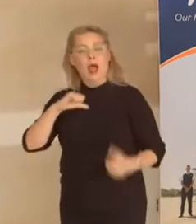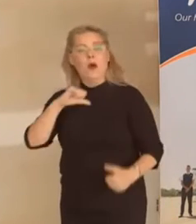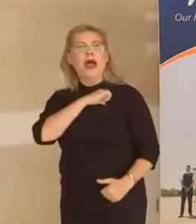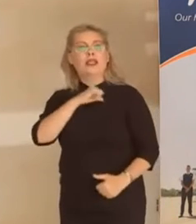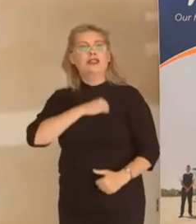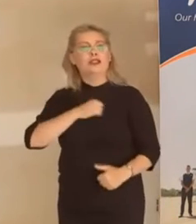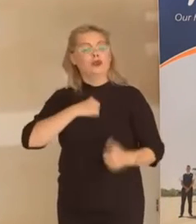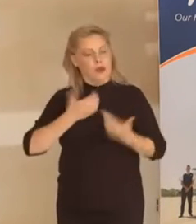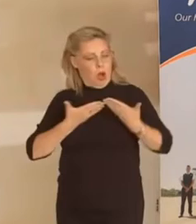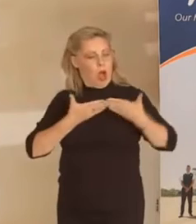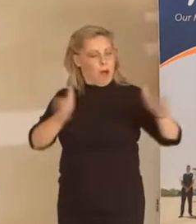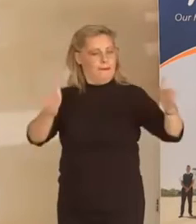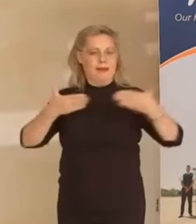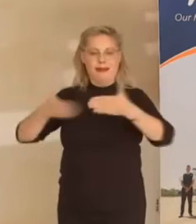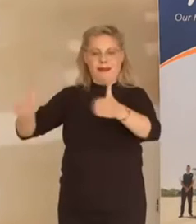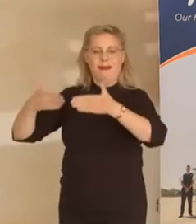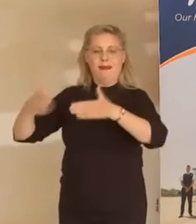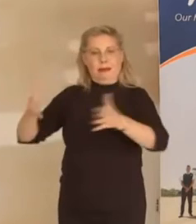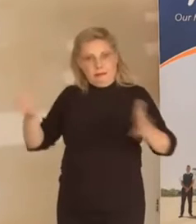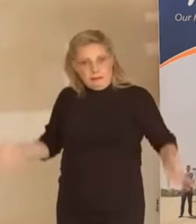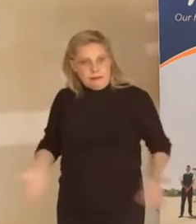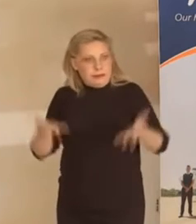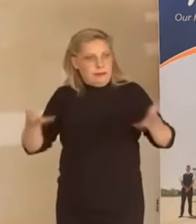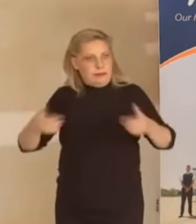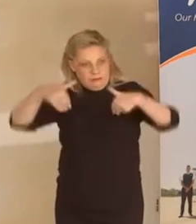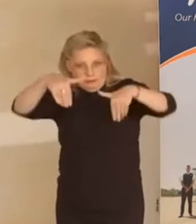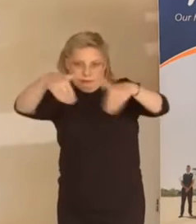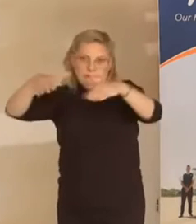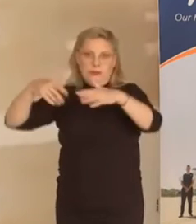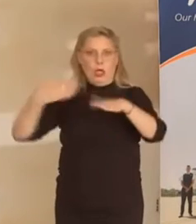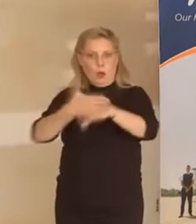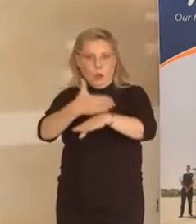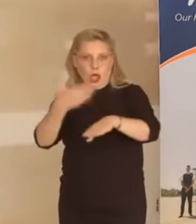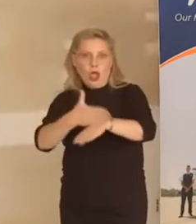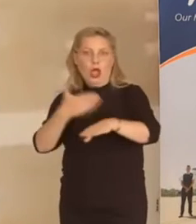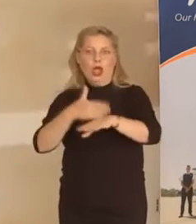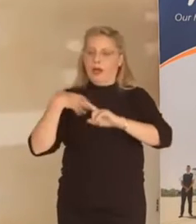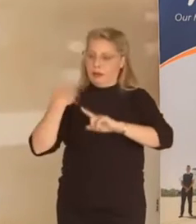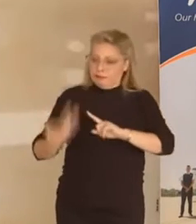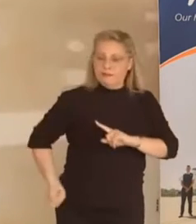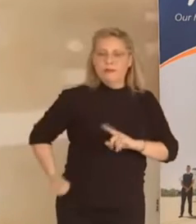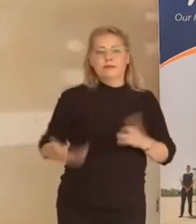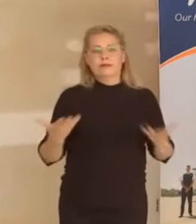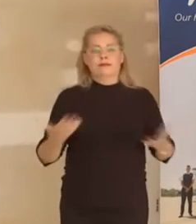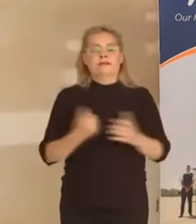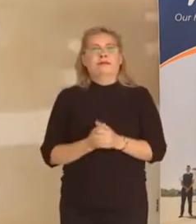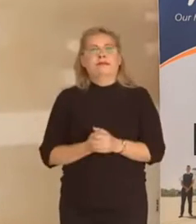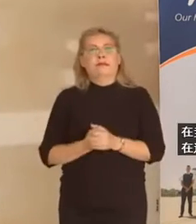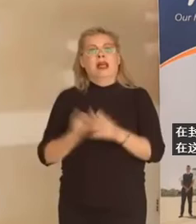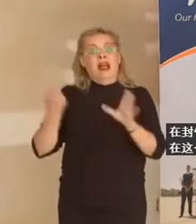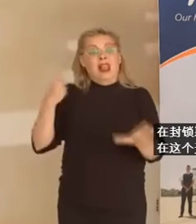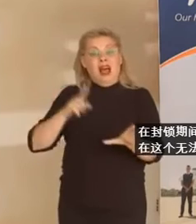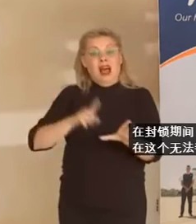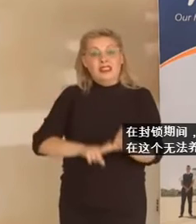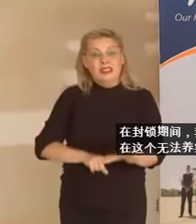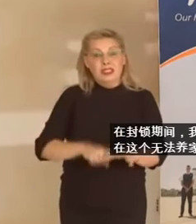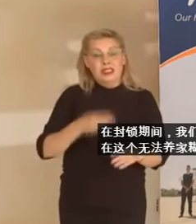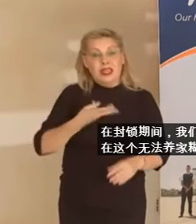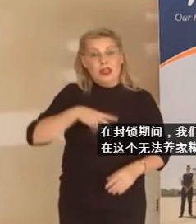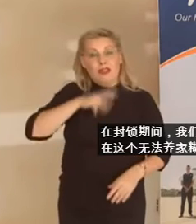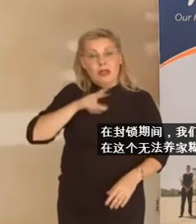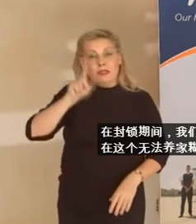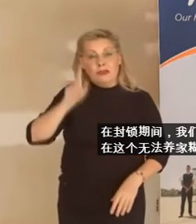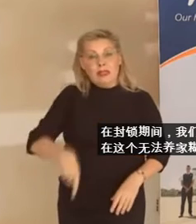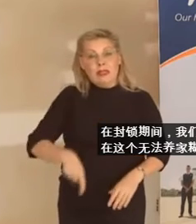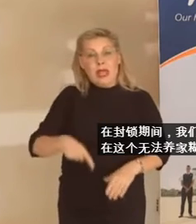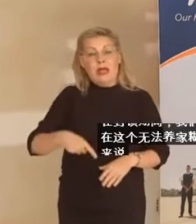keep businesses moving, to keep people in jobs. Last year, during lockdowns, we lost close to 300,000 jobs in this